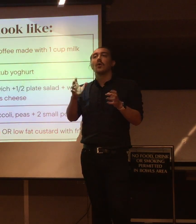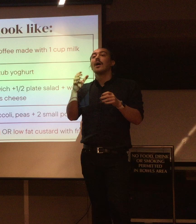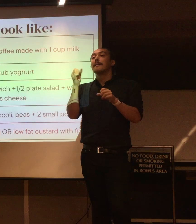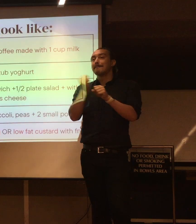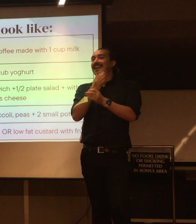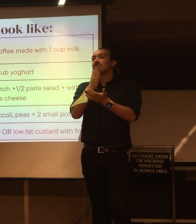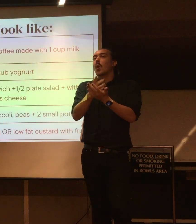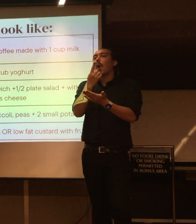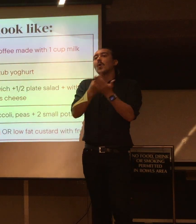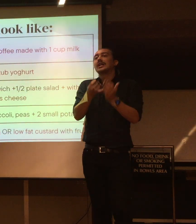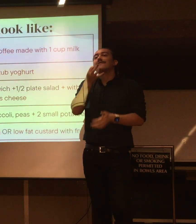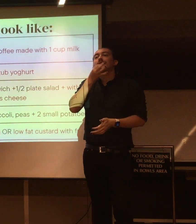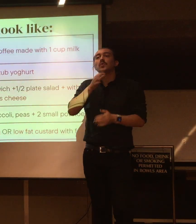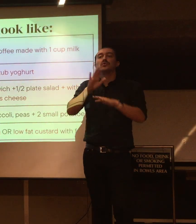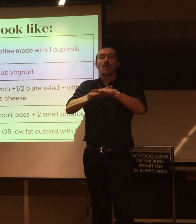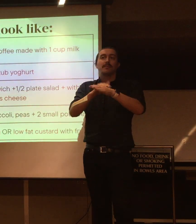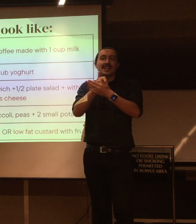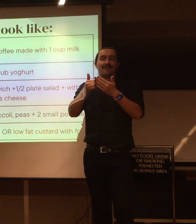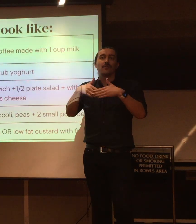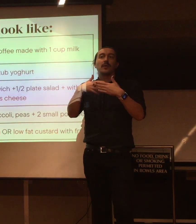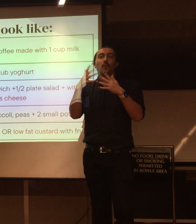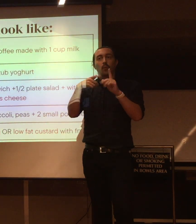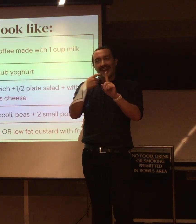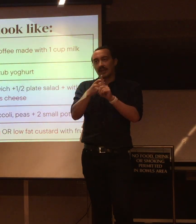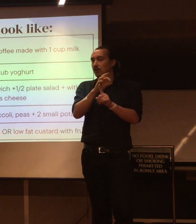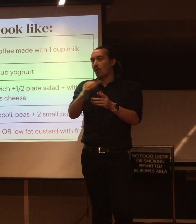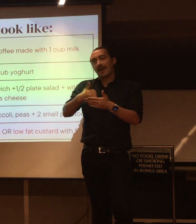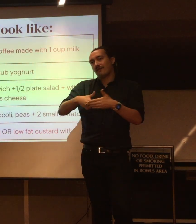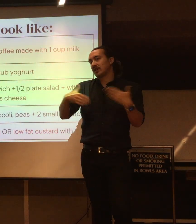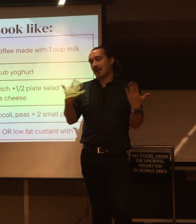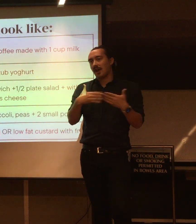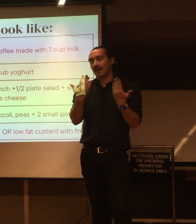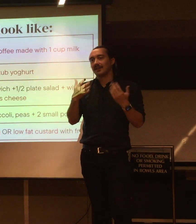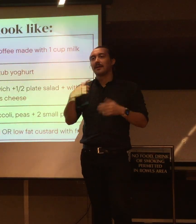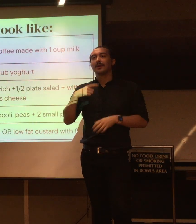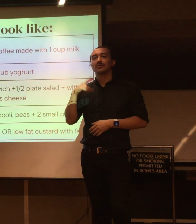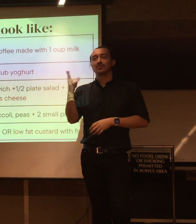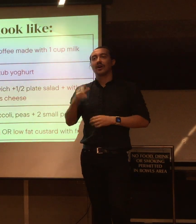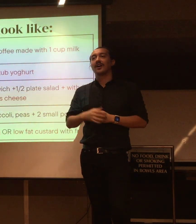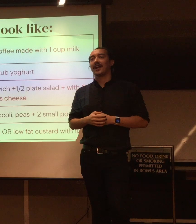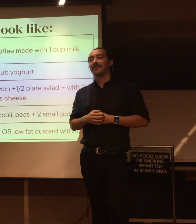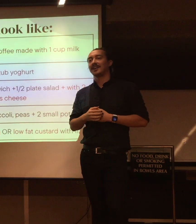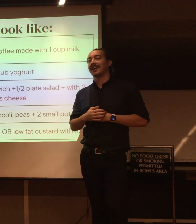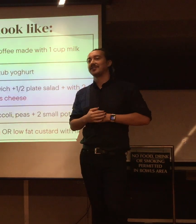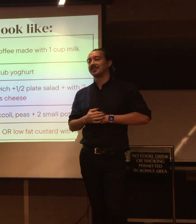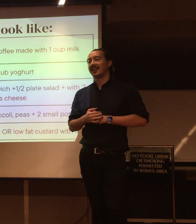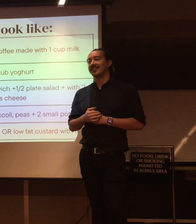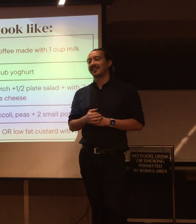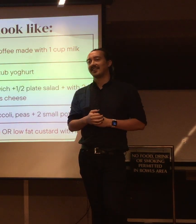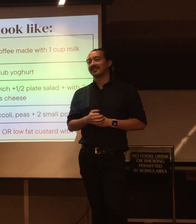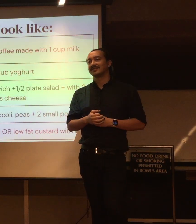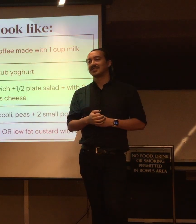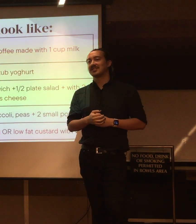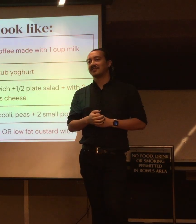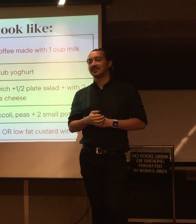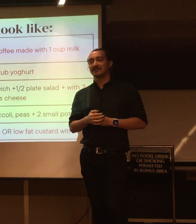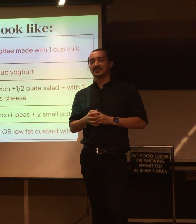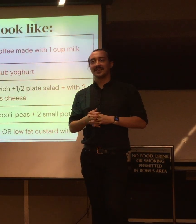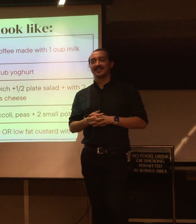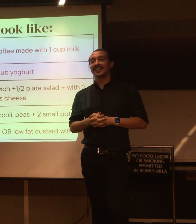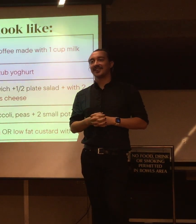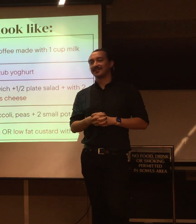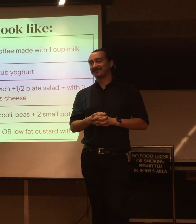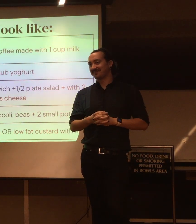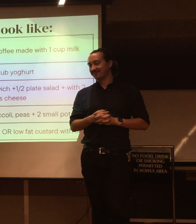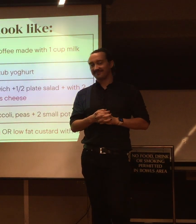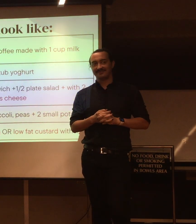few times a week, not every day, because it does have high sugar. Okay, right, yeah, I'll do that, thank you. Just a few times a